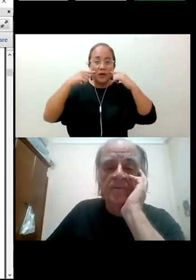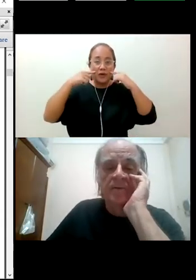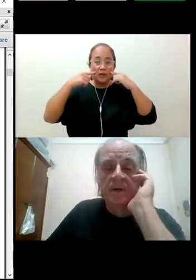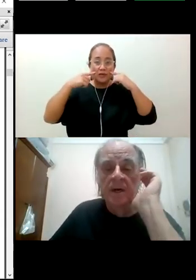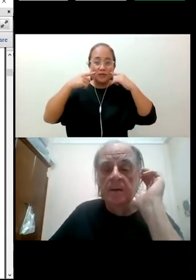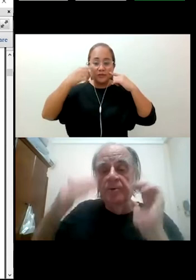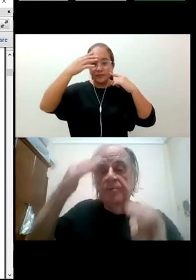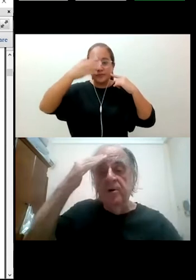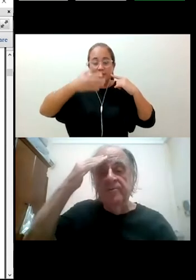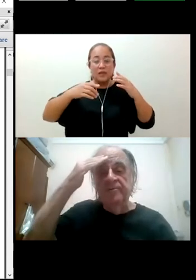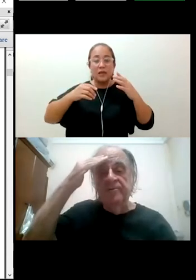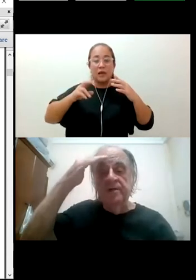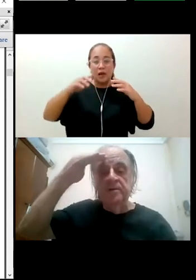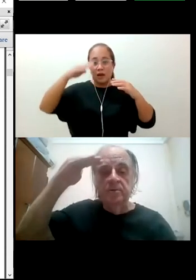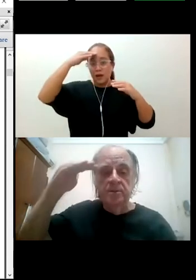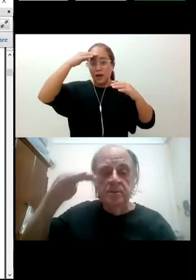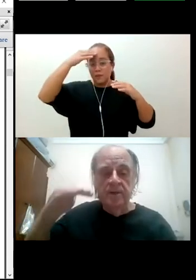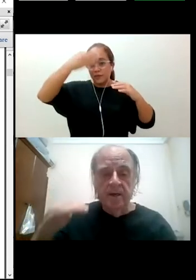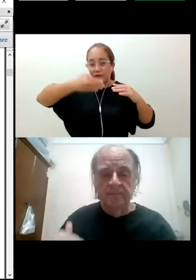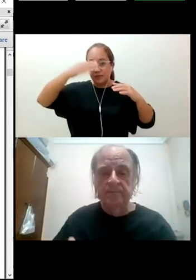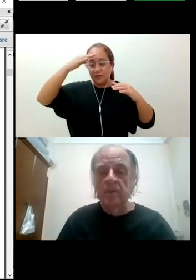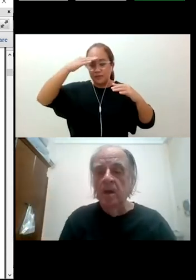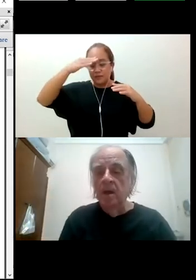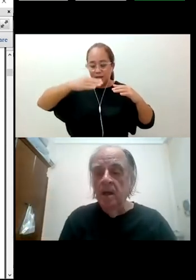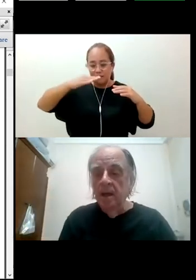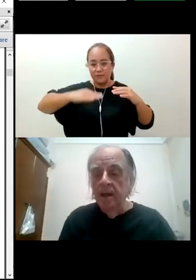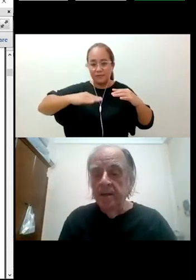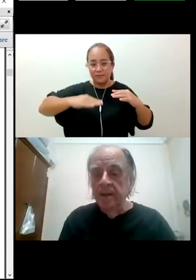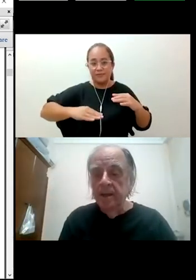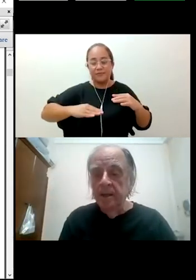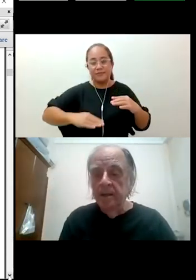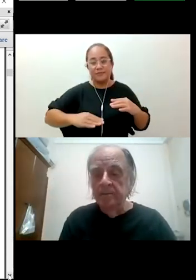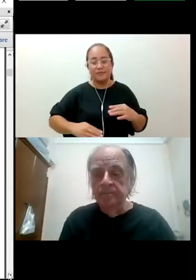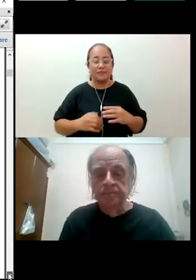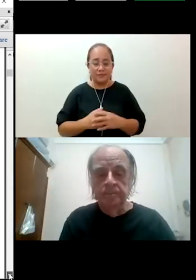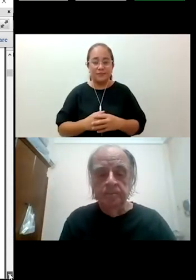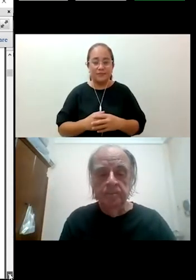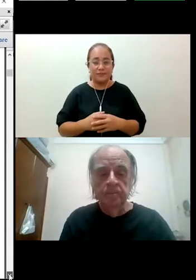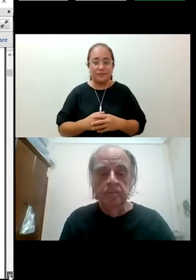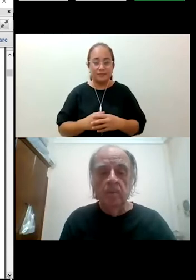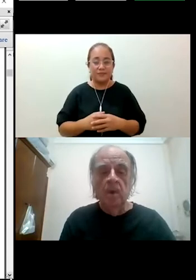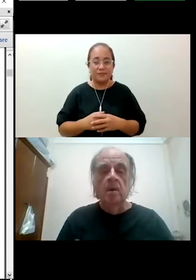part of the upper part of the face. So just go down and then